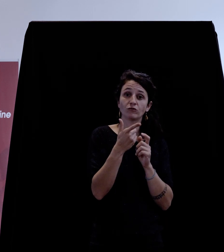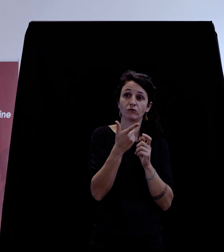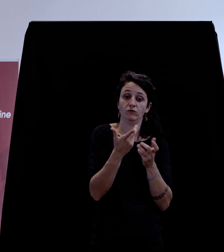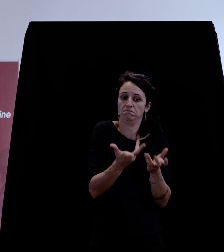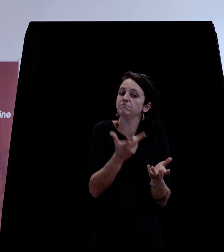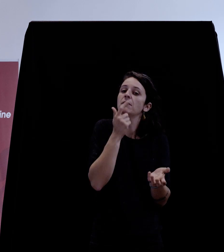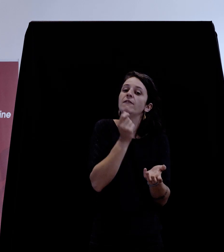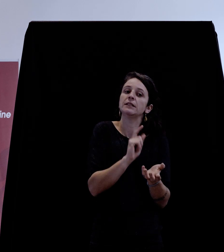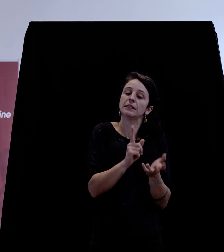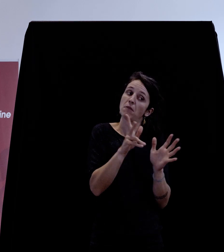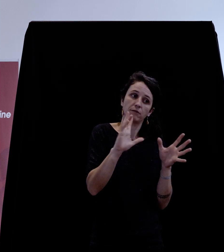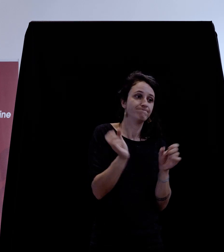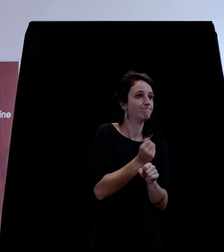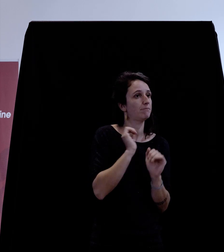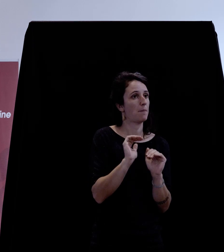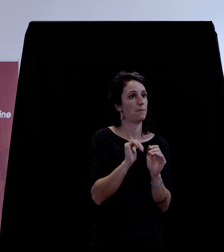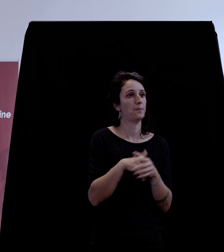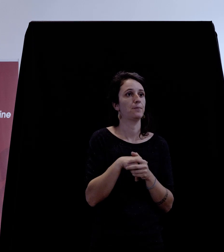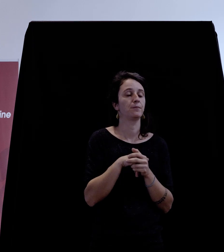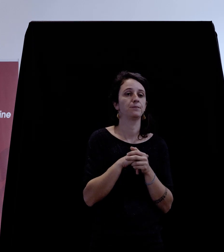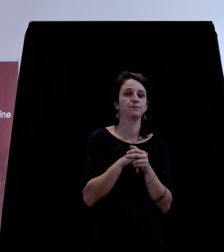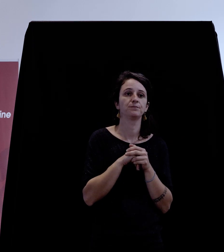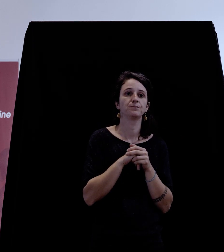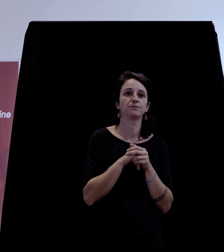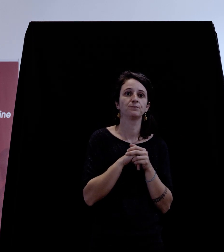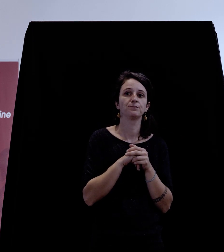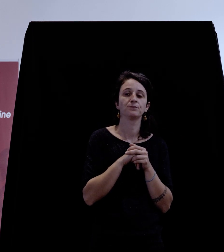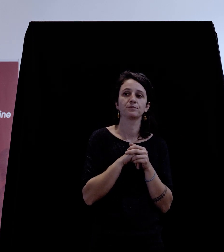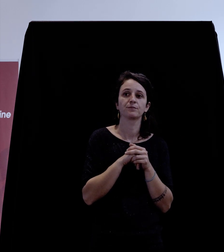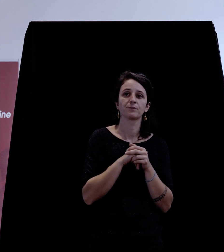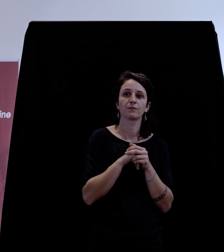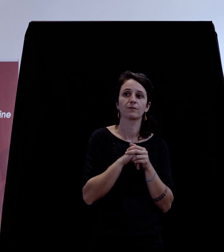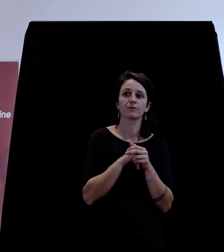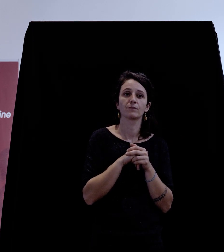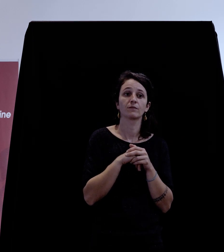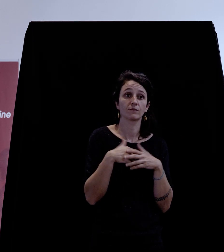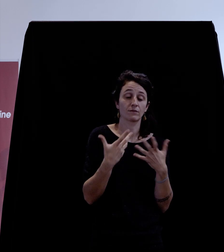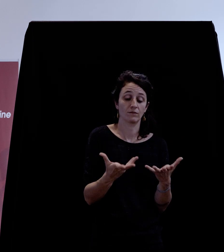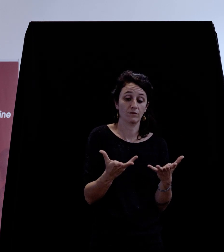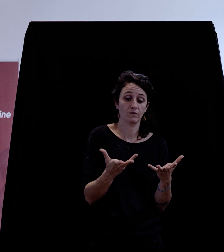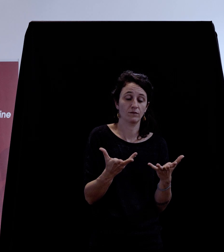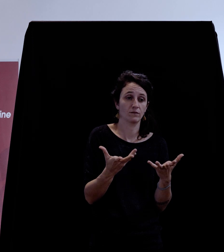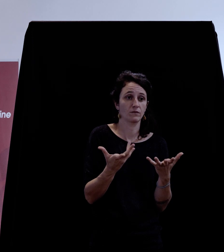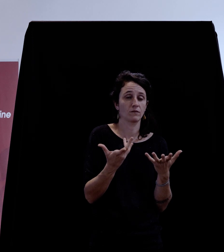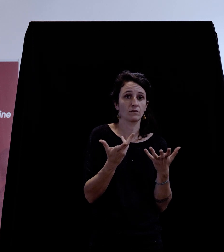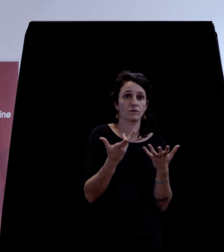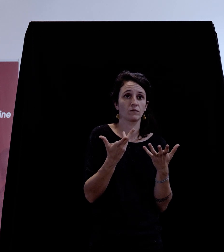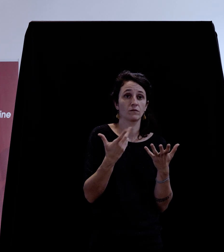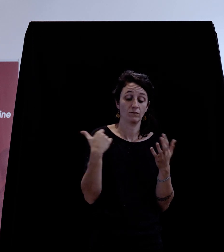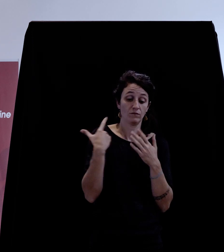So we've identified in my research lab, and I'm retired now, so I don't have a research lab anymore, but we